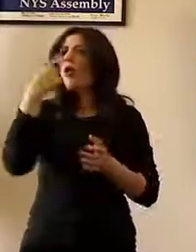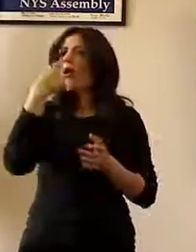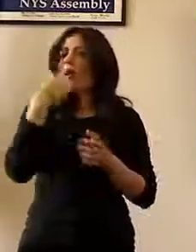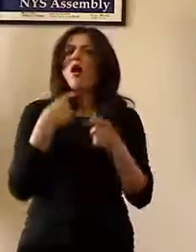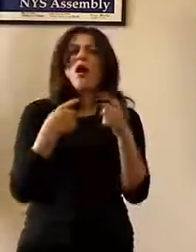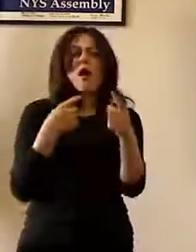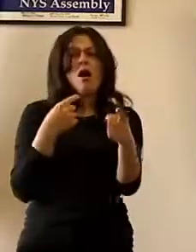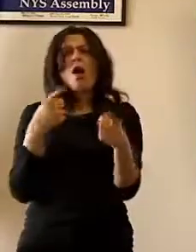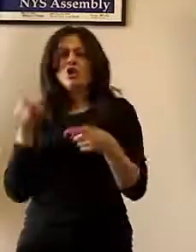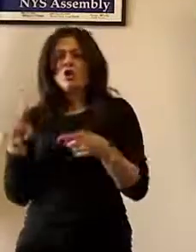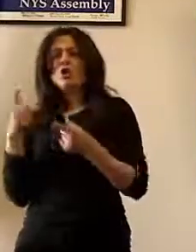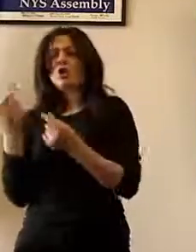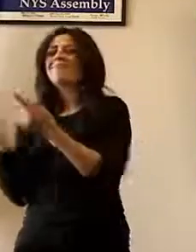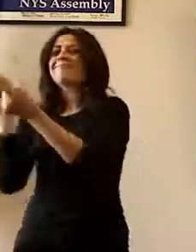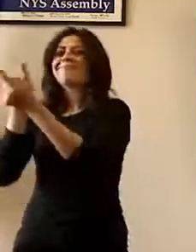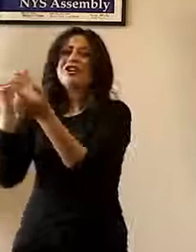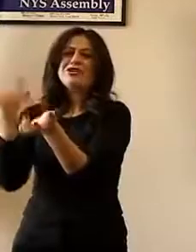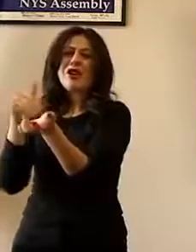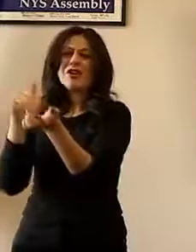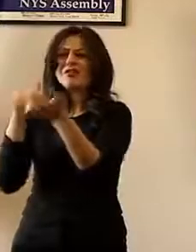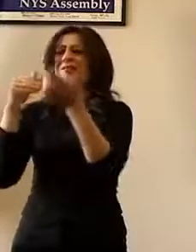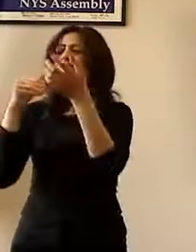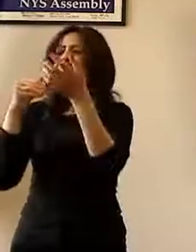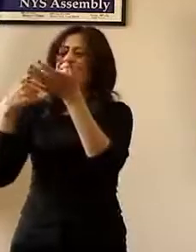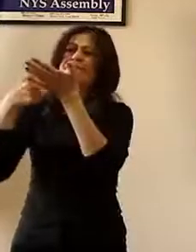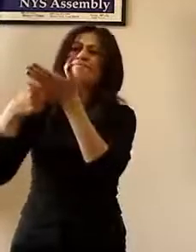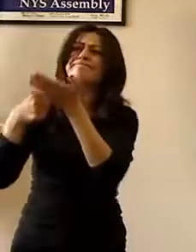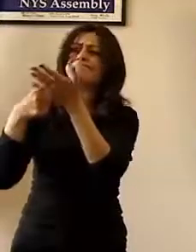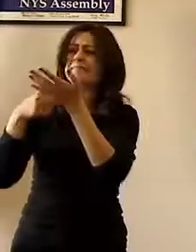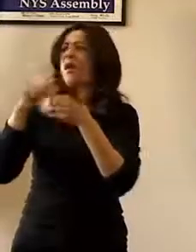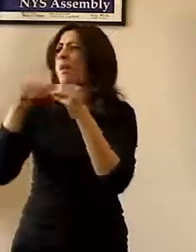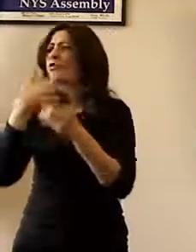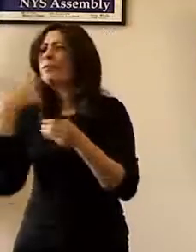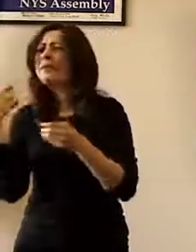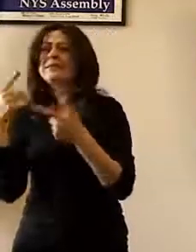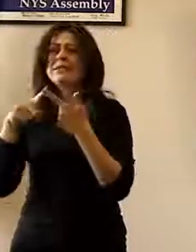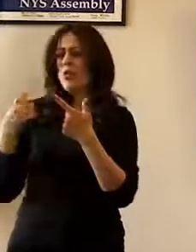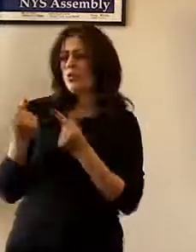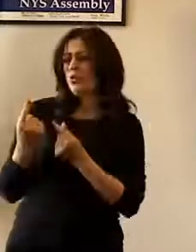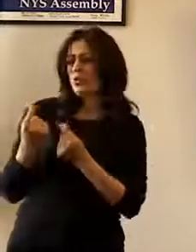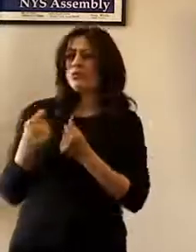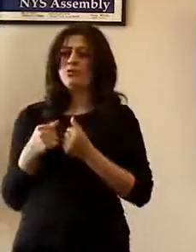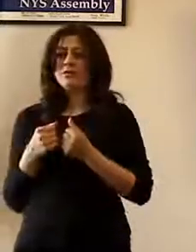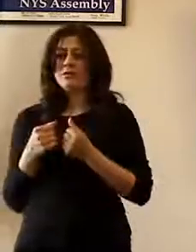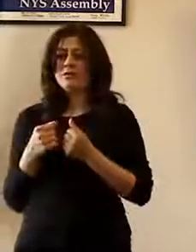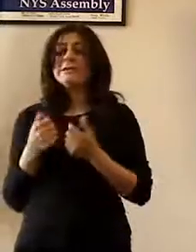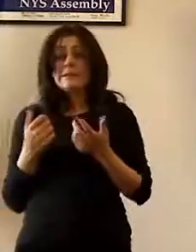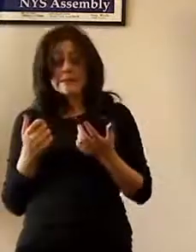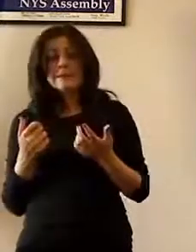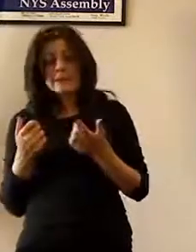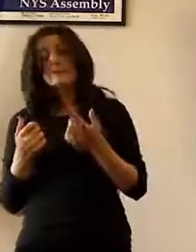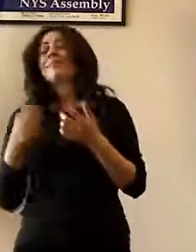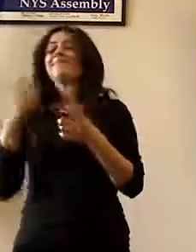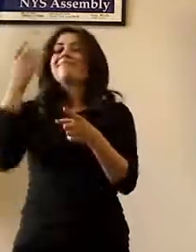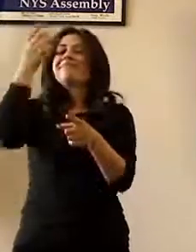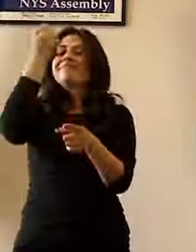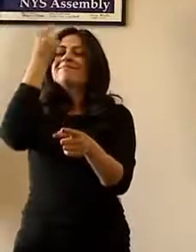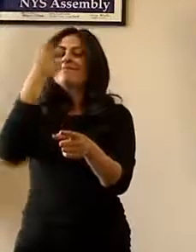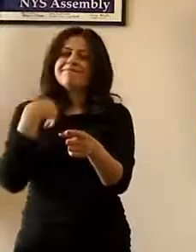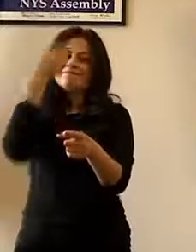with their primary physician on risk and what to do. I will tell you that